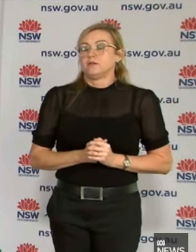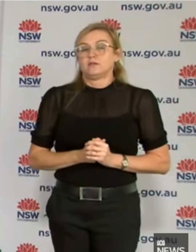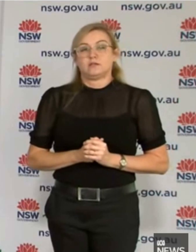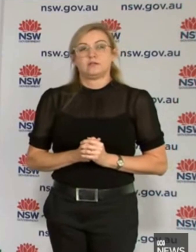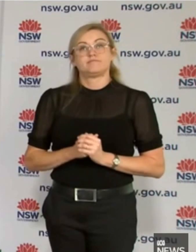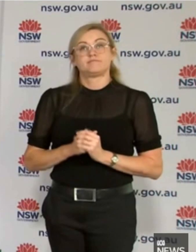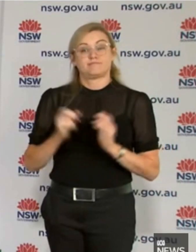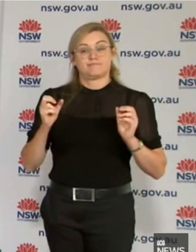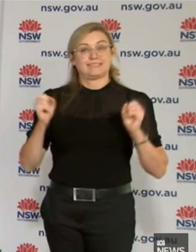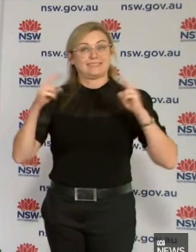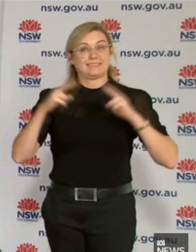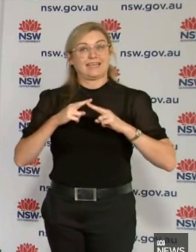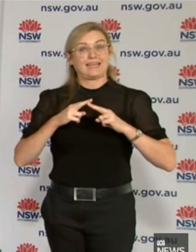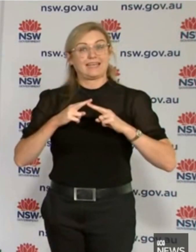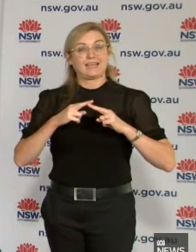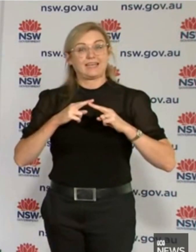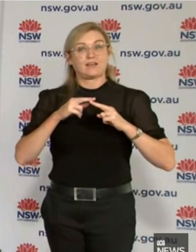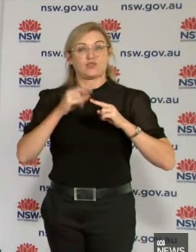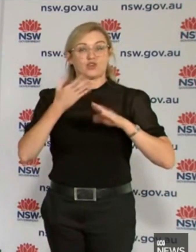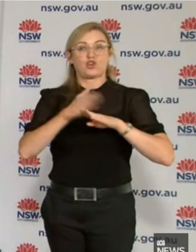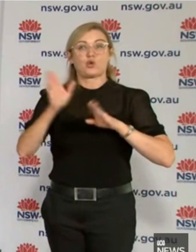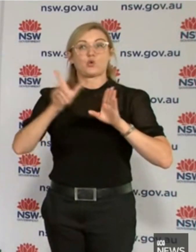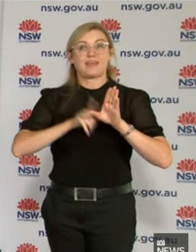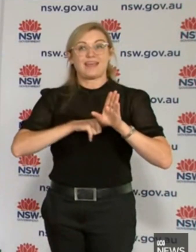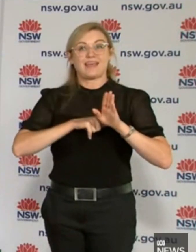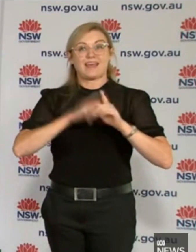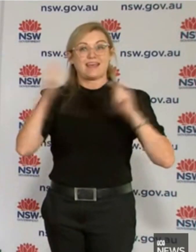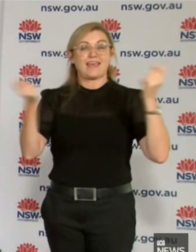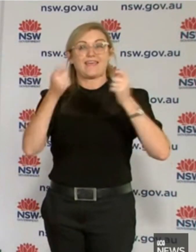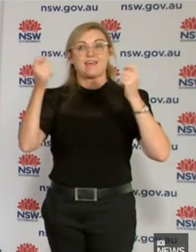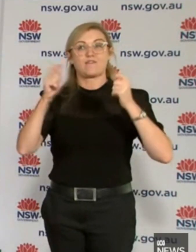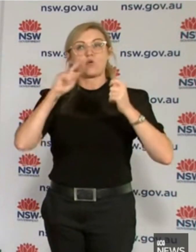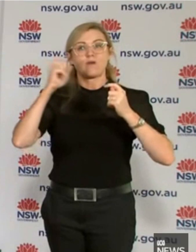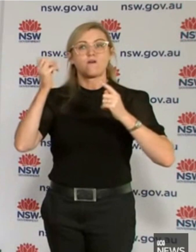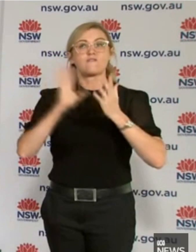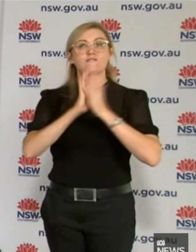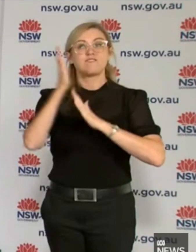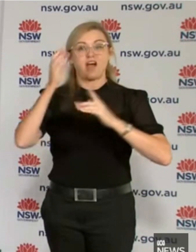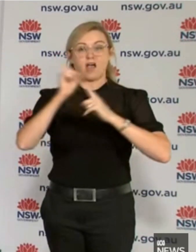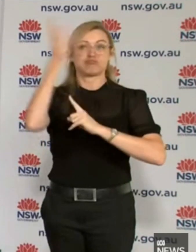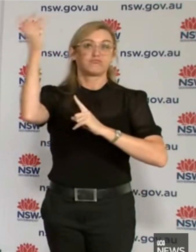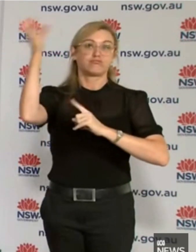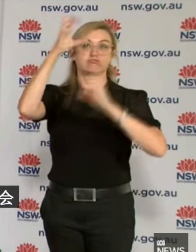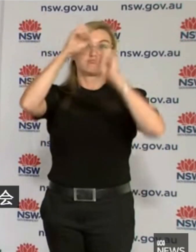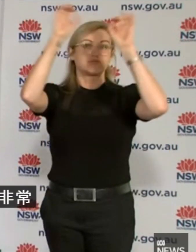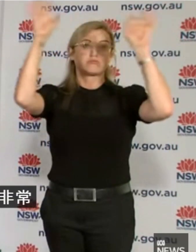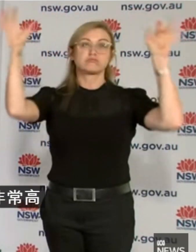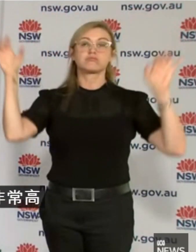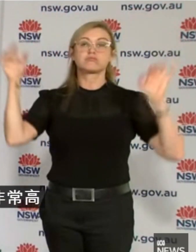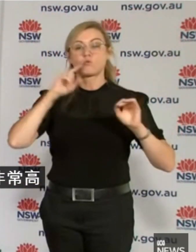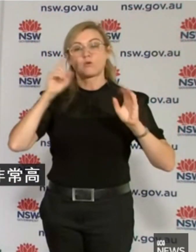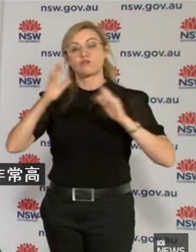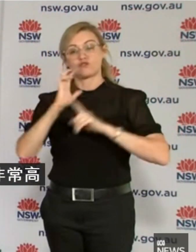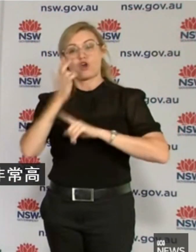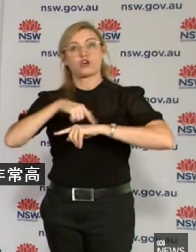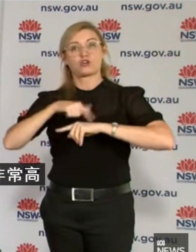on New Year's Eve. One epidemiologist we spoke to was saying that's an overkill because it's an outdoor event. Vaccination rates will be quite high